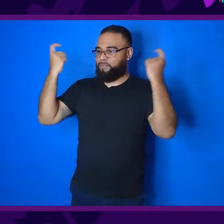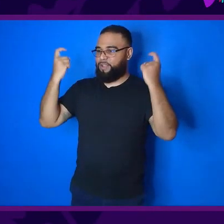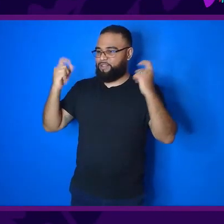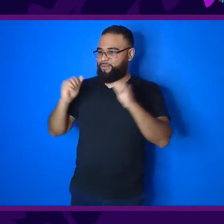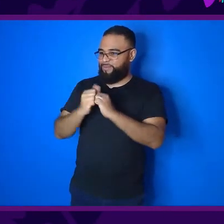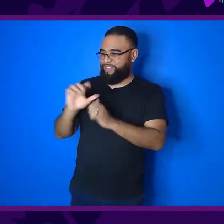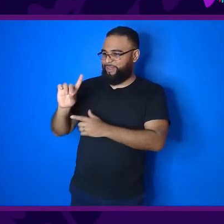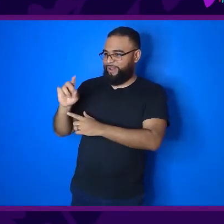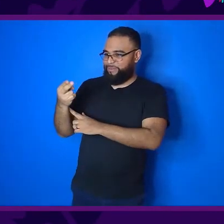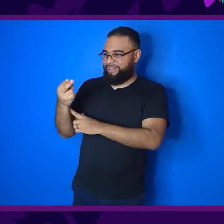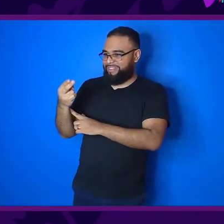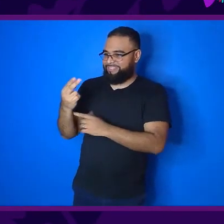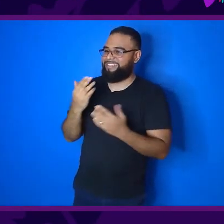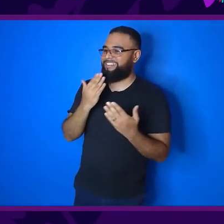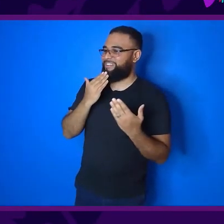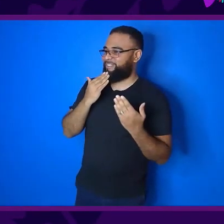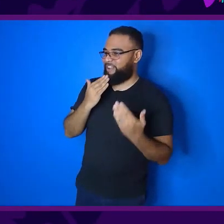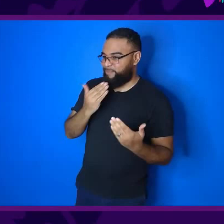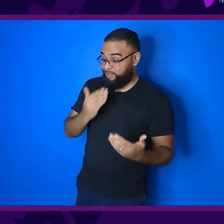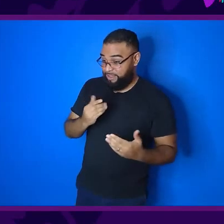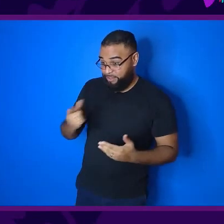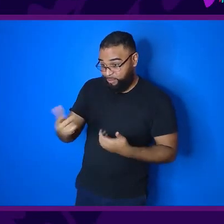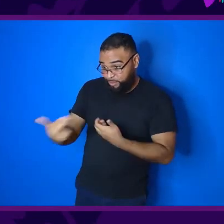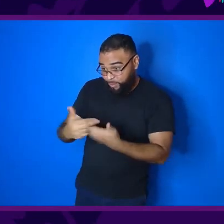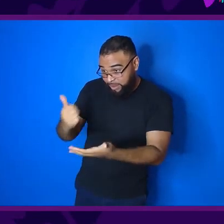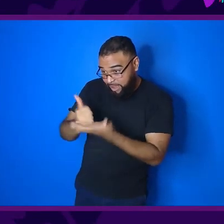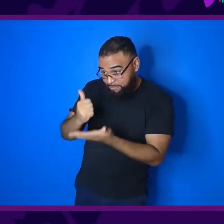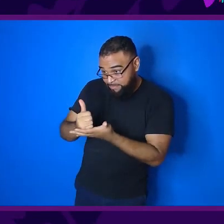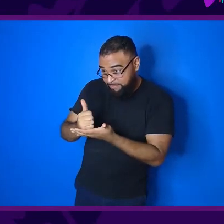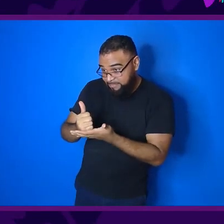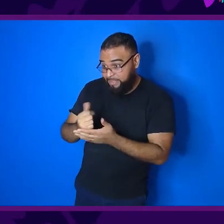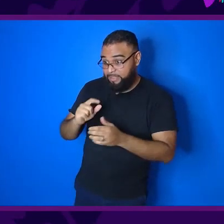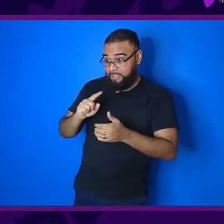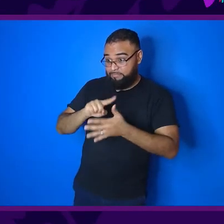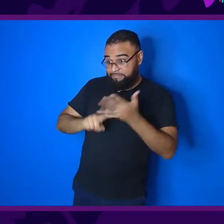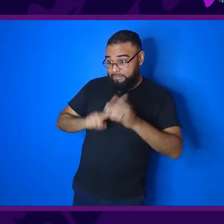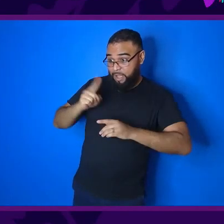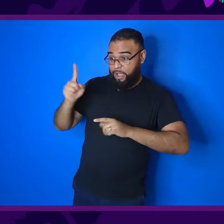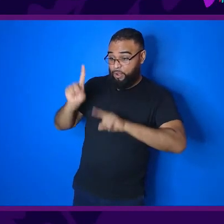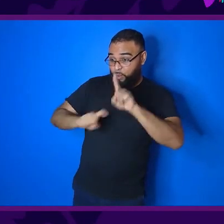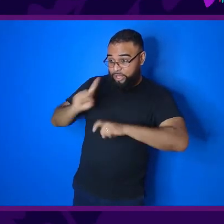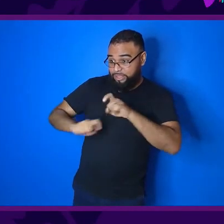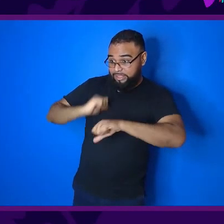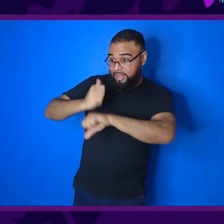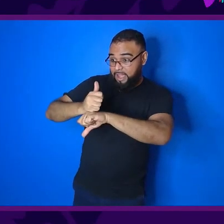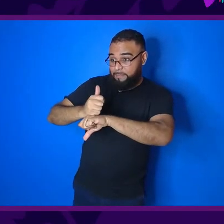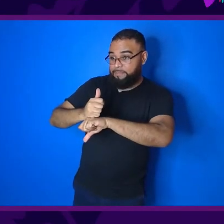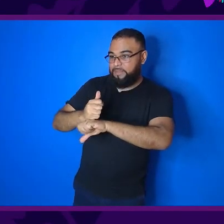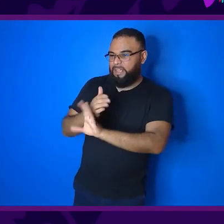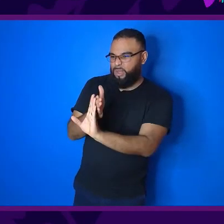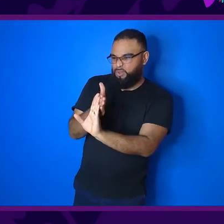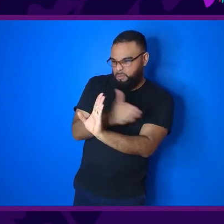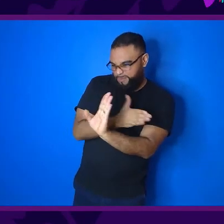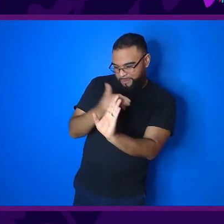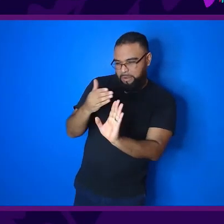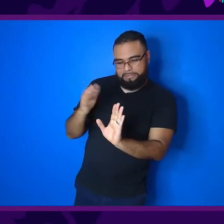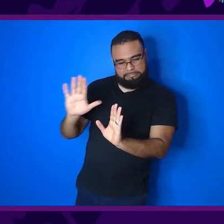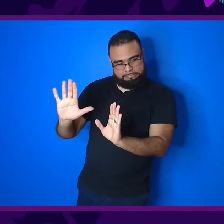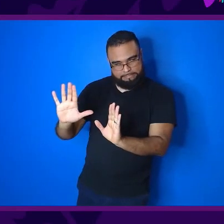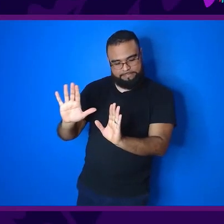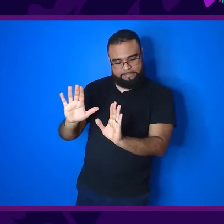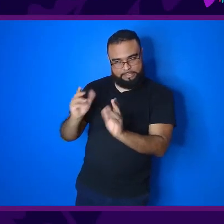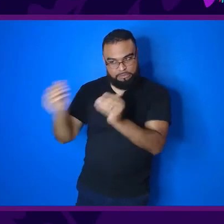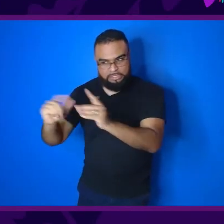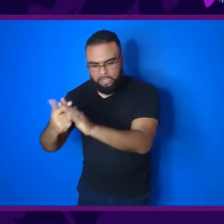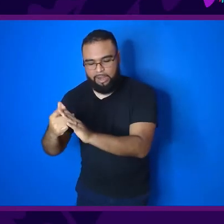appreciate that you can help me out with getting some questions set up and stuff. Yes. But before we get to that, real quick, I want to know, so I hear